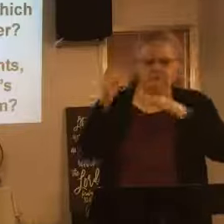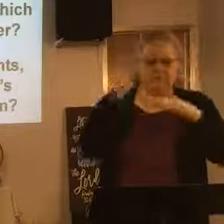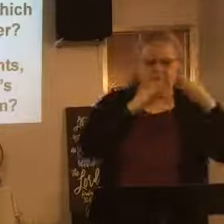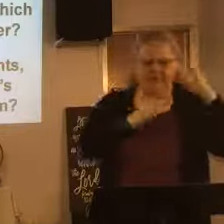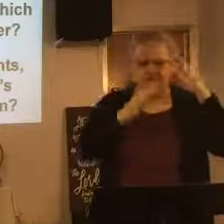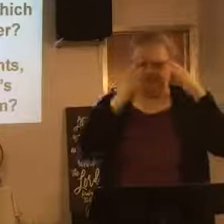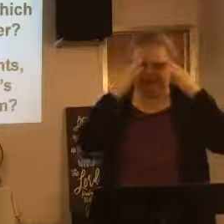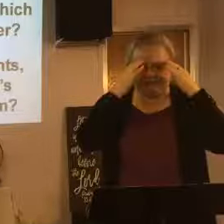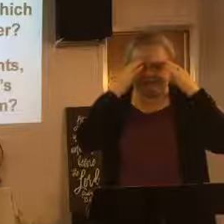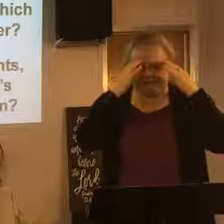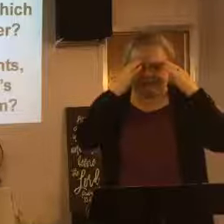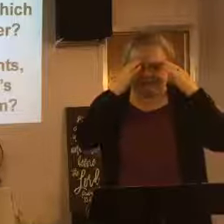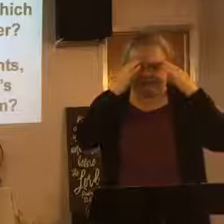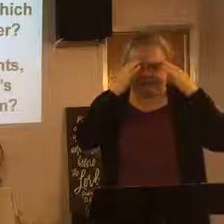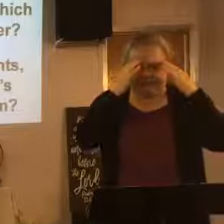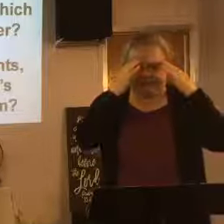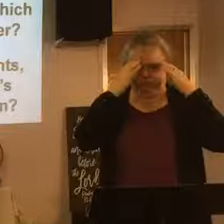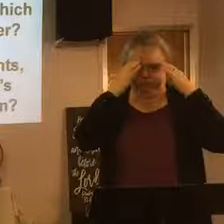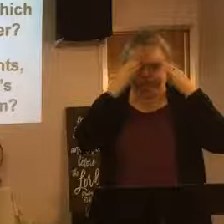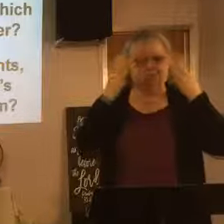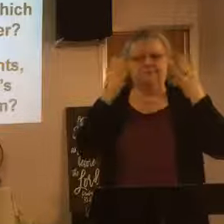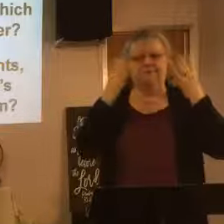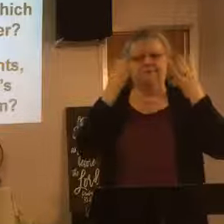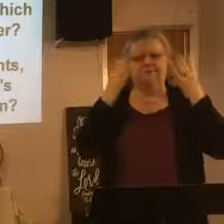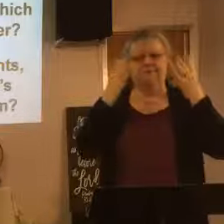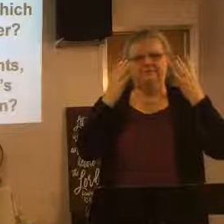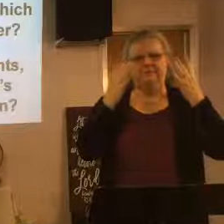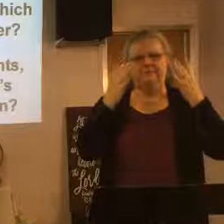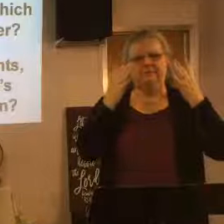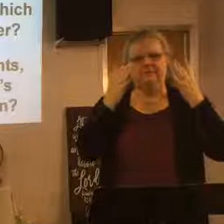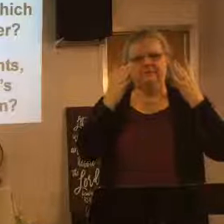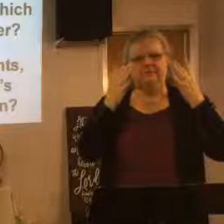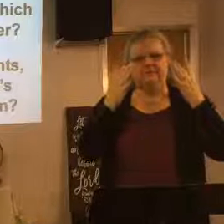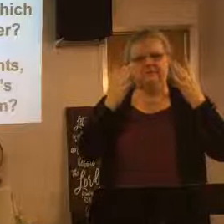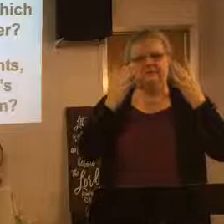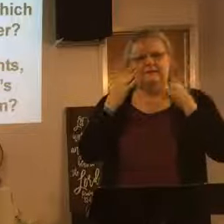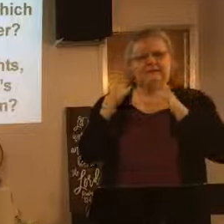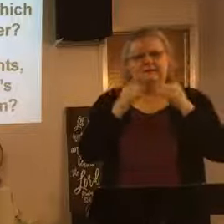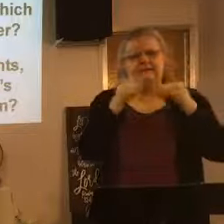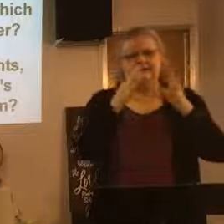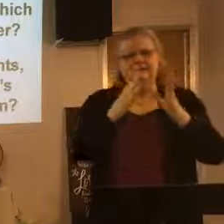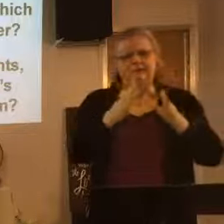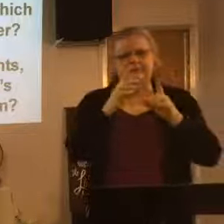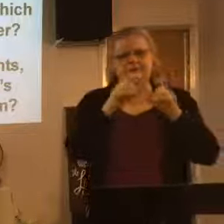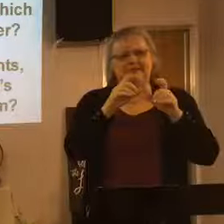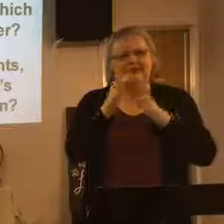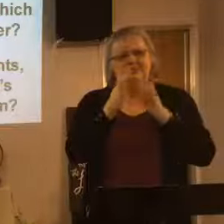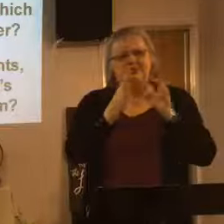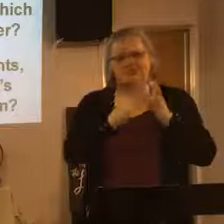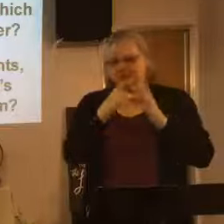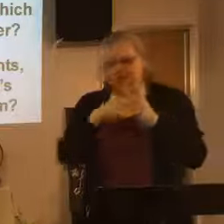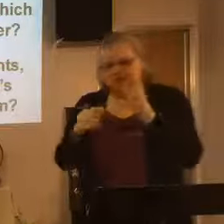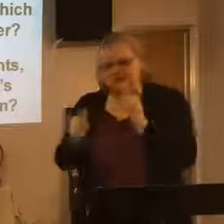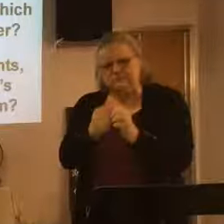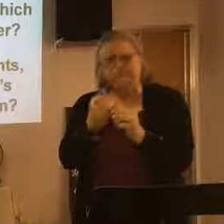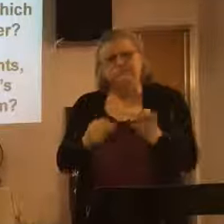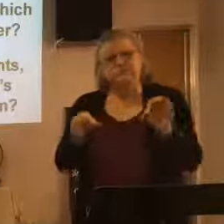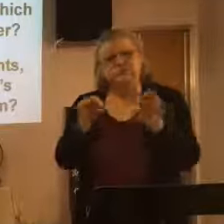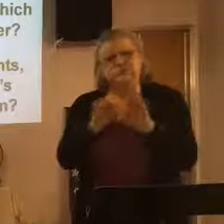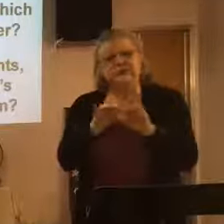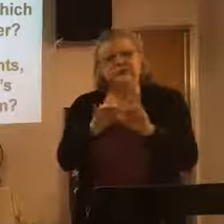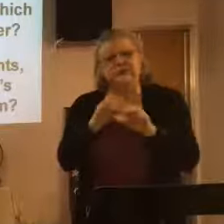anxiety. And they asked Jesus, what's more important? And Jesus shared a wonderful story of